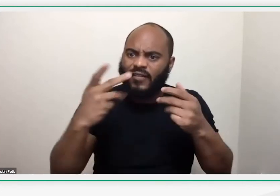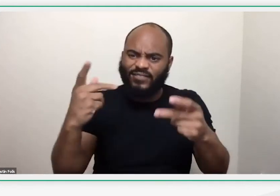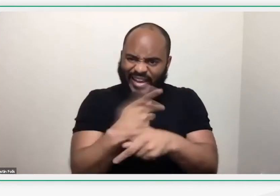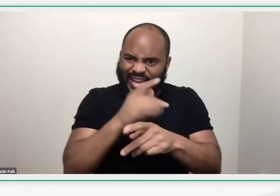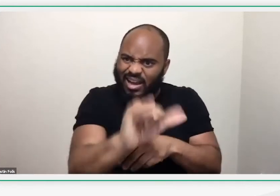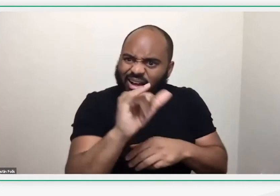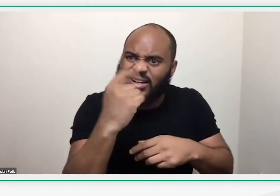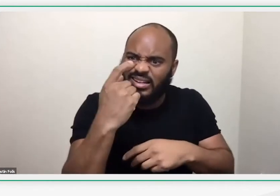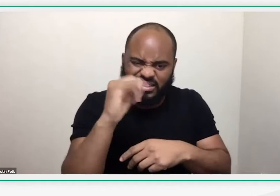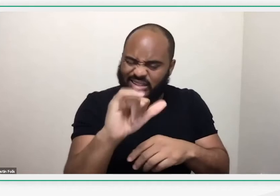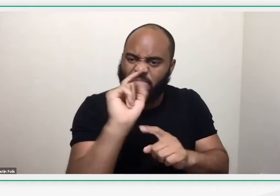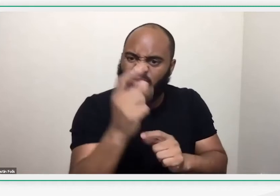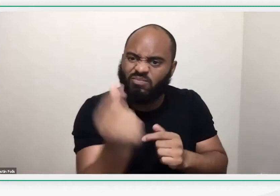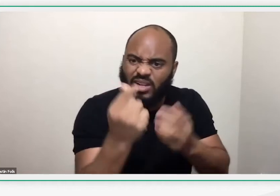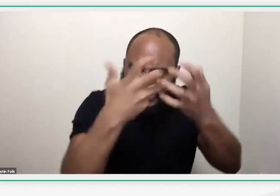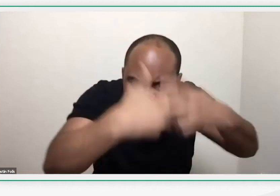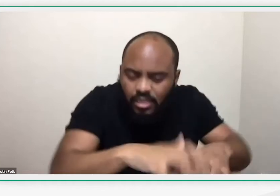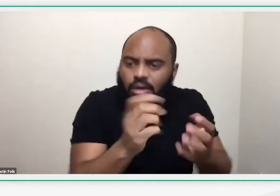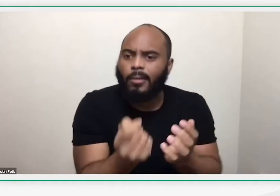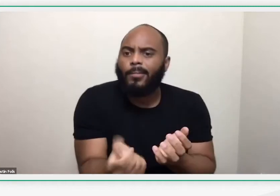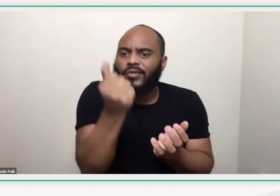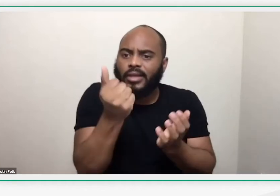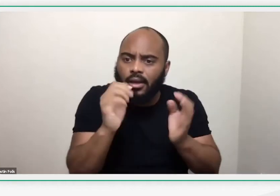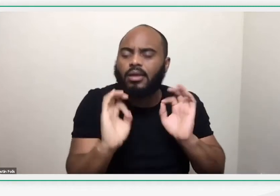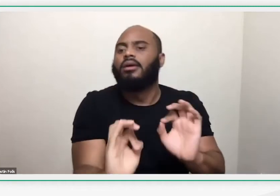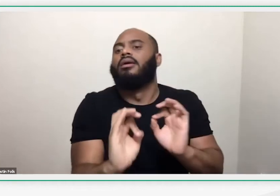might be an error made somewhere,